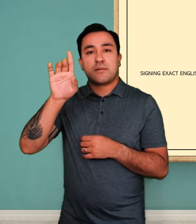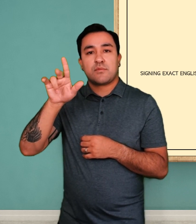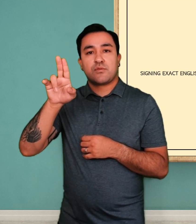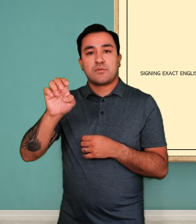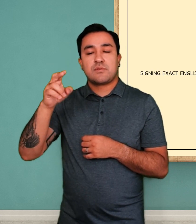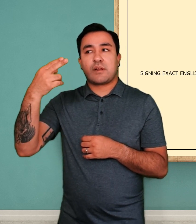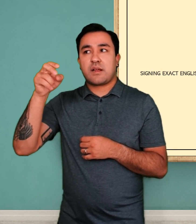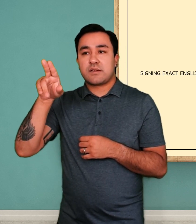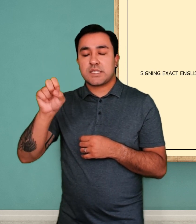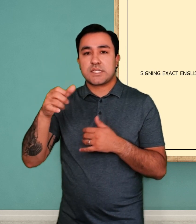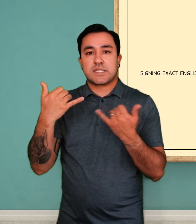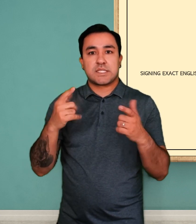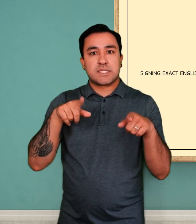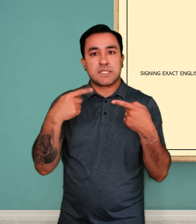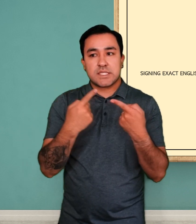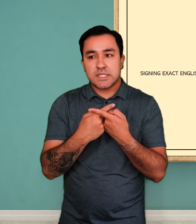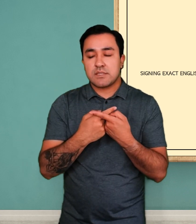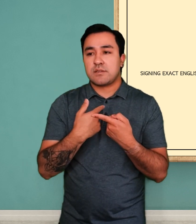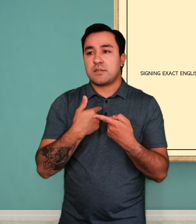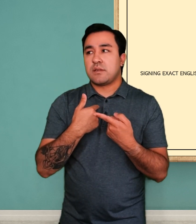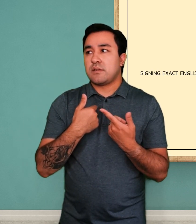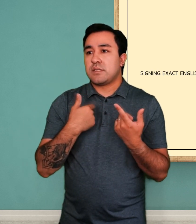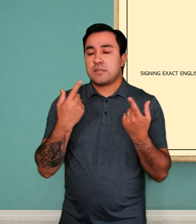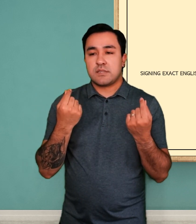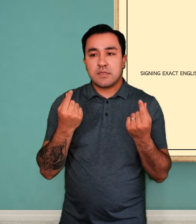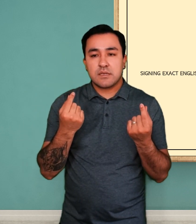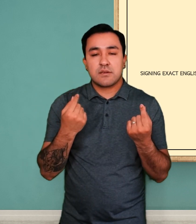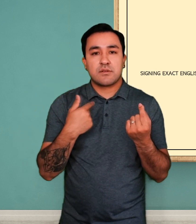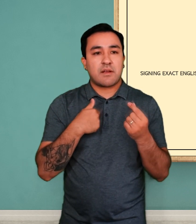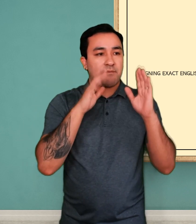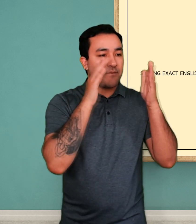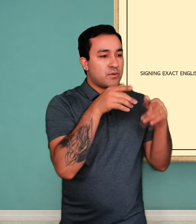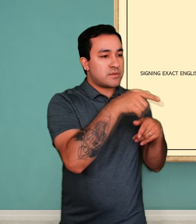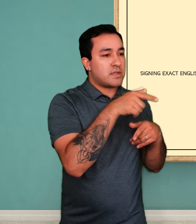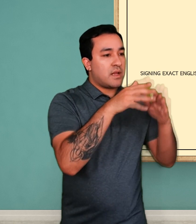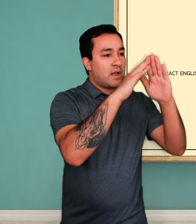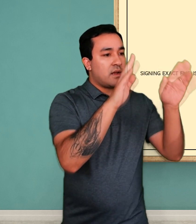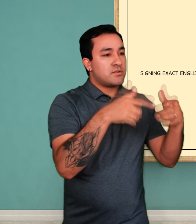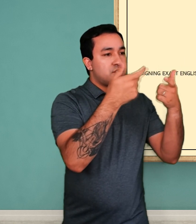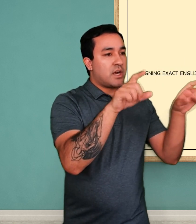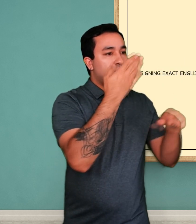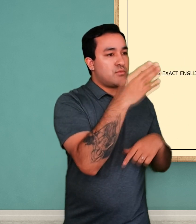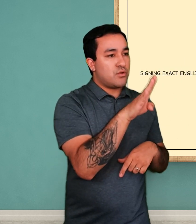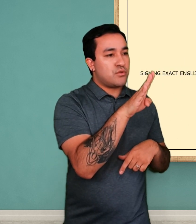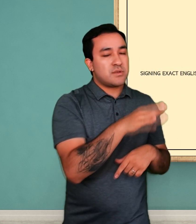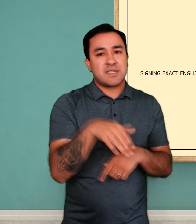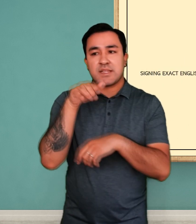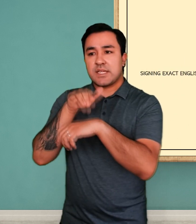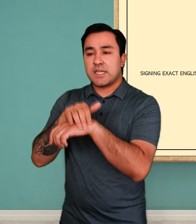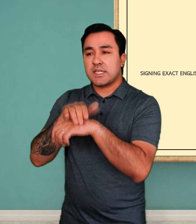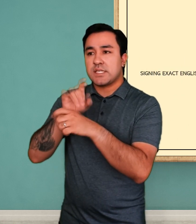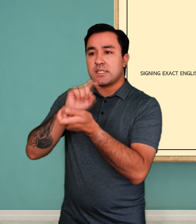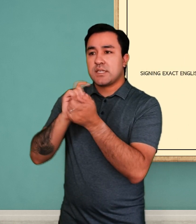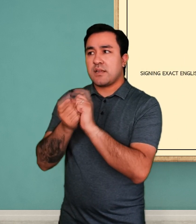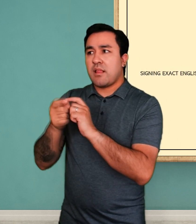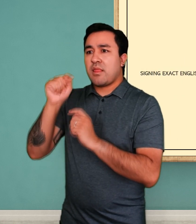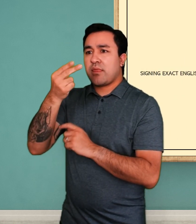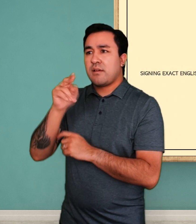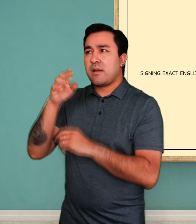conundrum. Does the person focus on ASL and sign house big blue and their English statement becomes the house that was big and blue, or